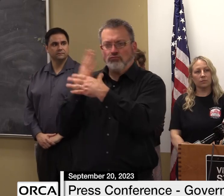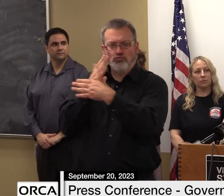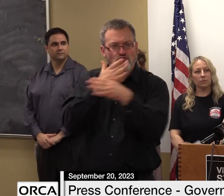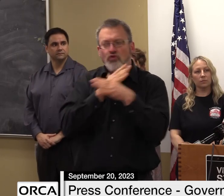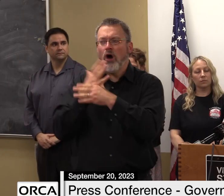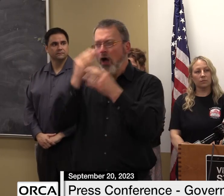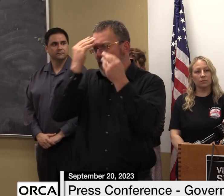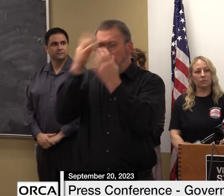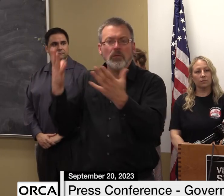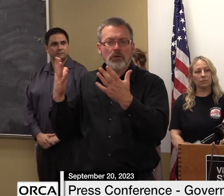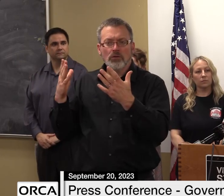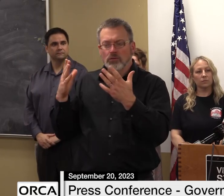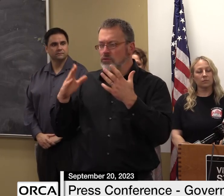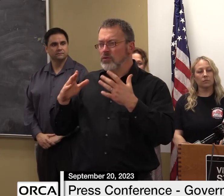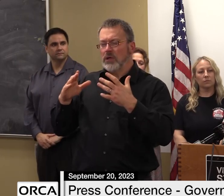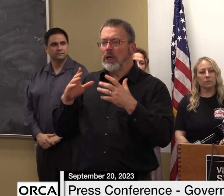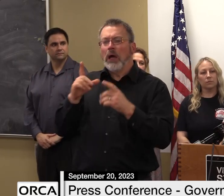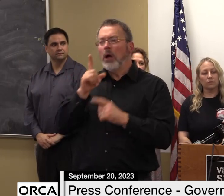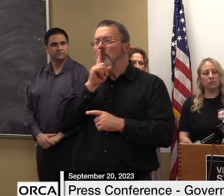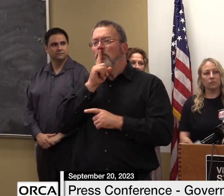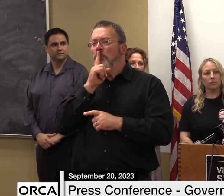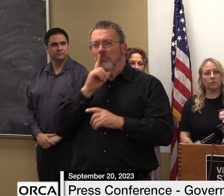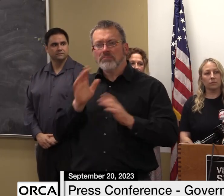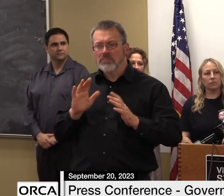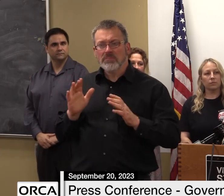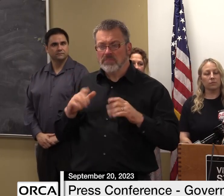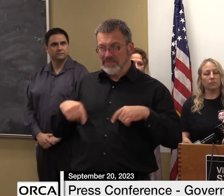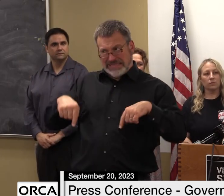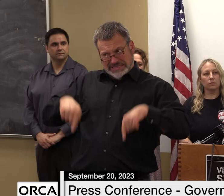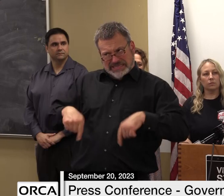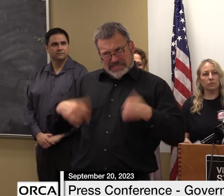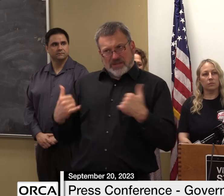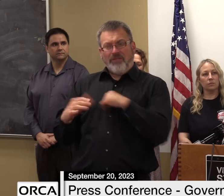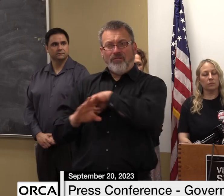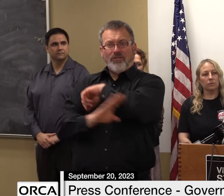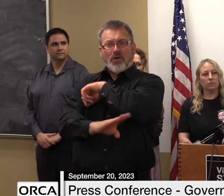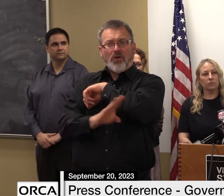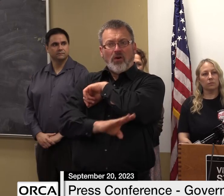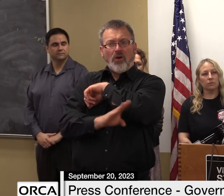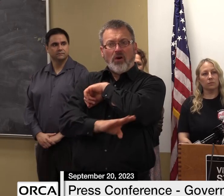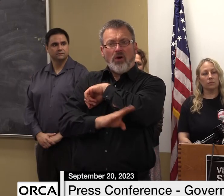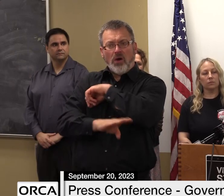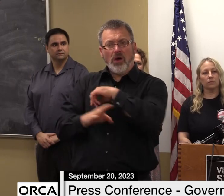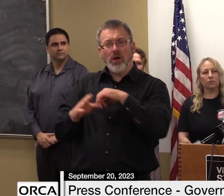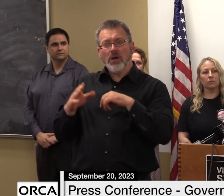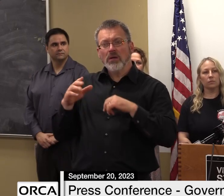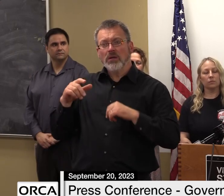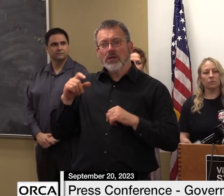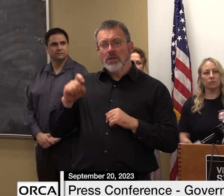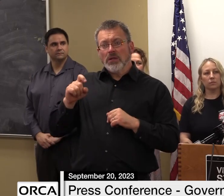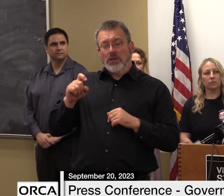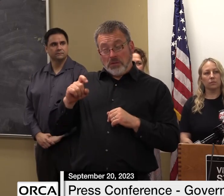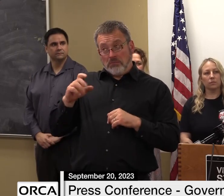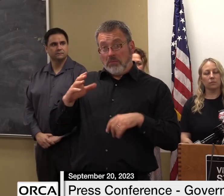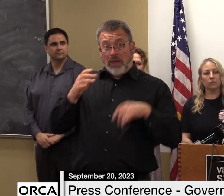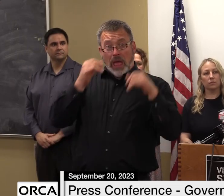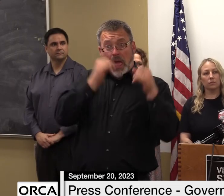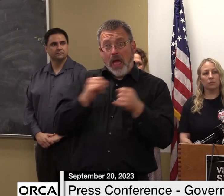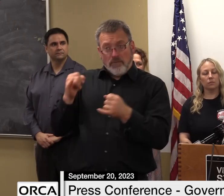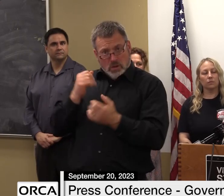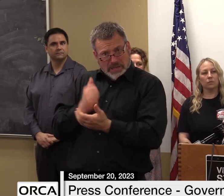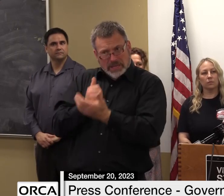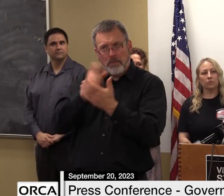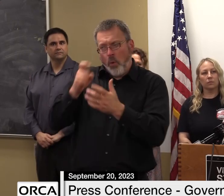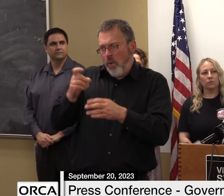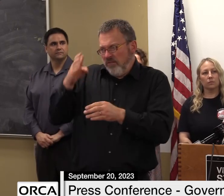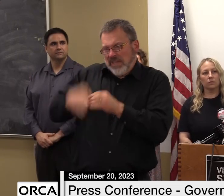in the extended window for individual assistance, right, which is supposed to end on September 12th. Right? We are still at about